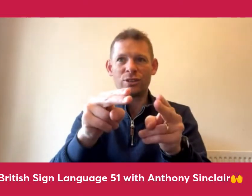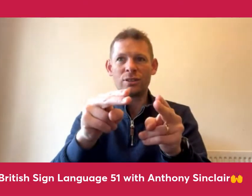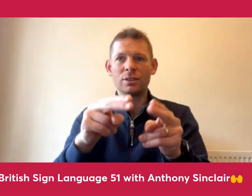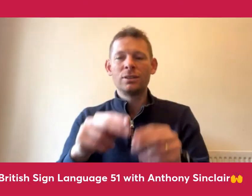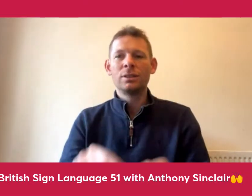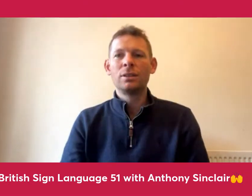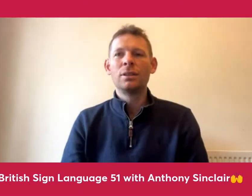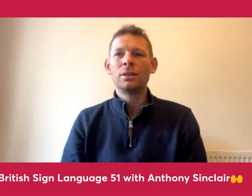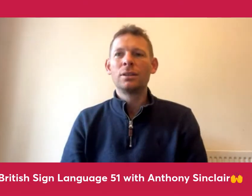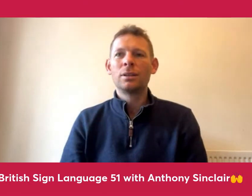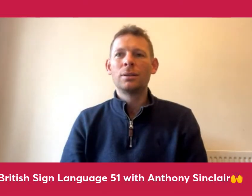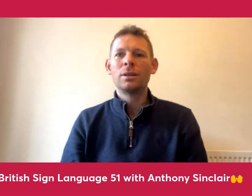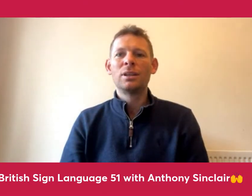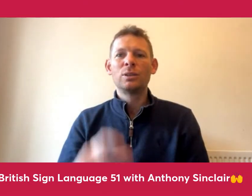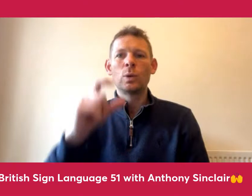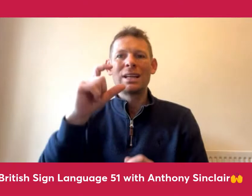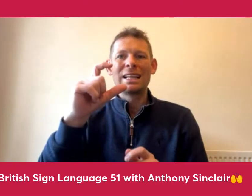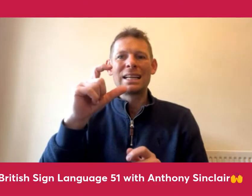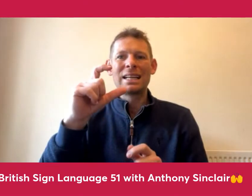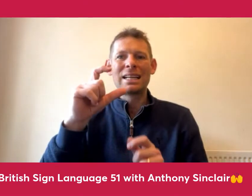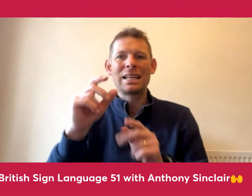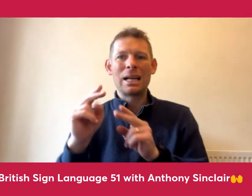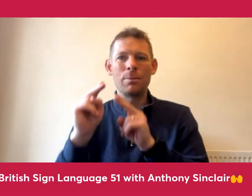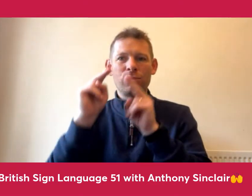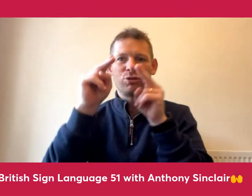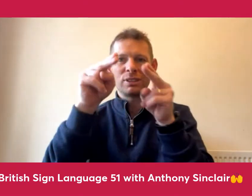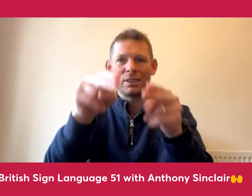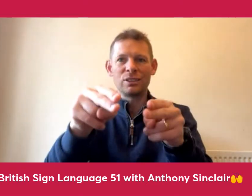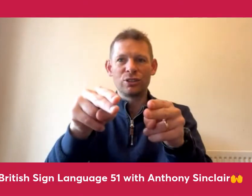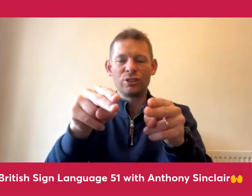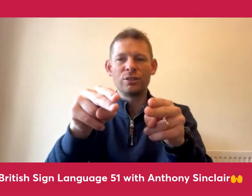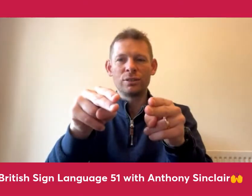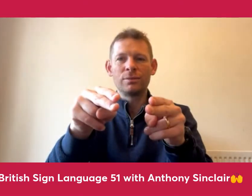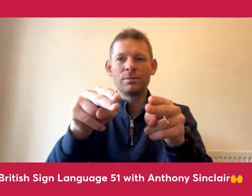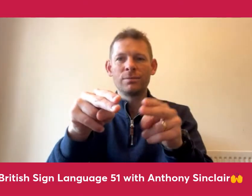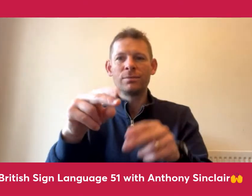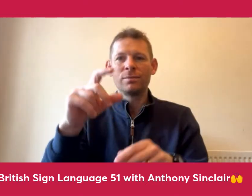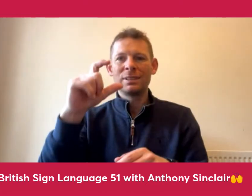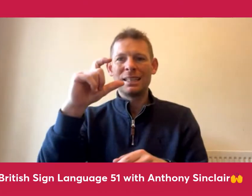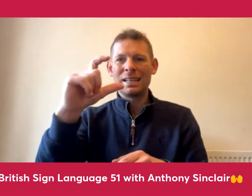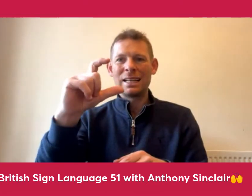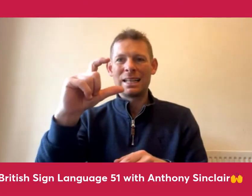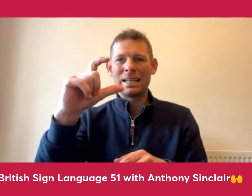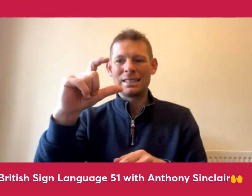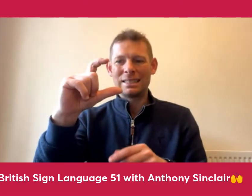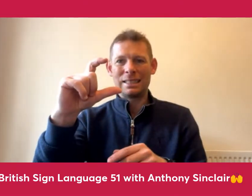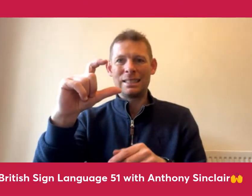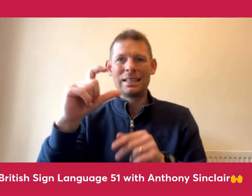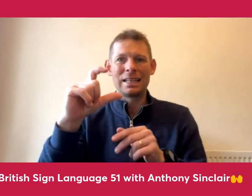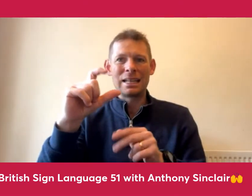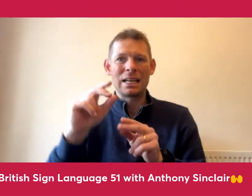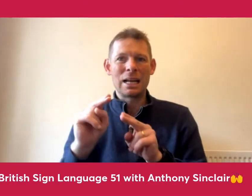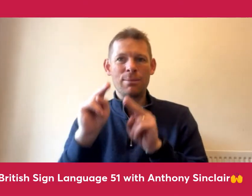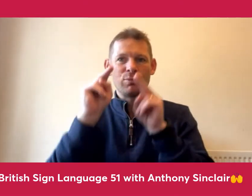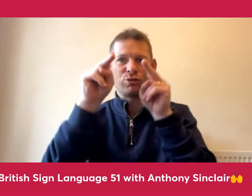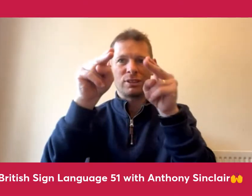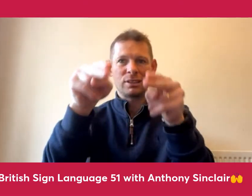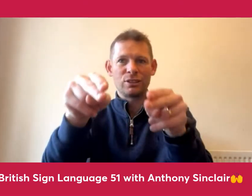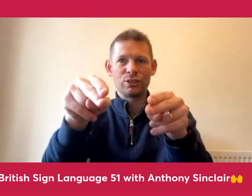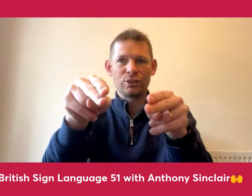So Jer wants to know the sign for Cambridge. So that's the C and then the bridge for Cambridge. So C,